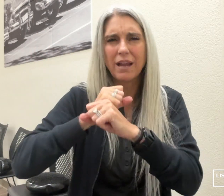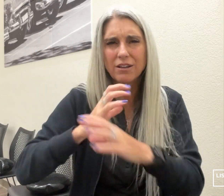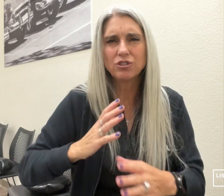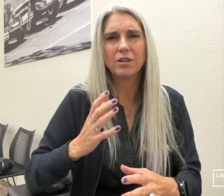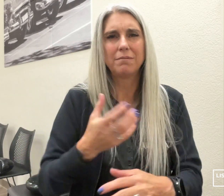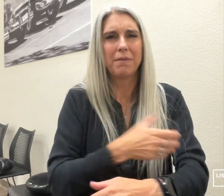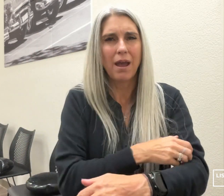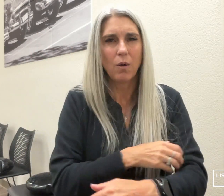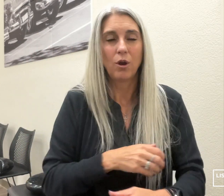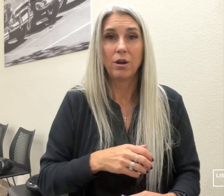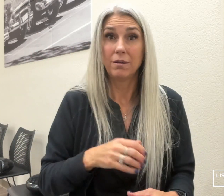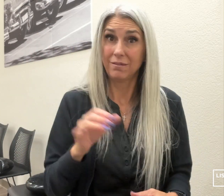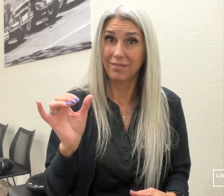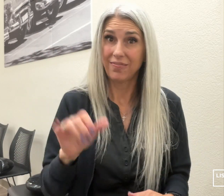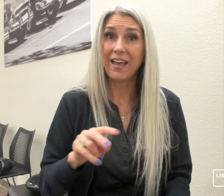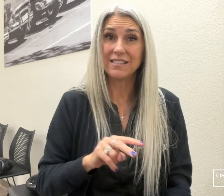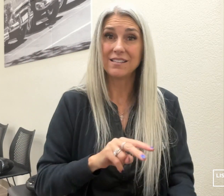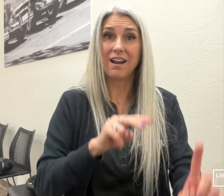protection, etc., that's an idol.